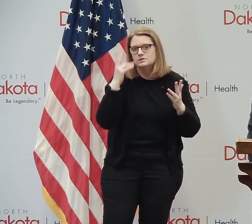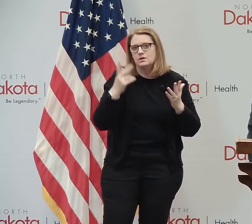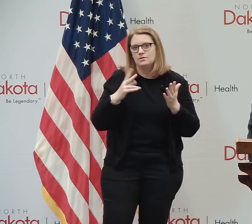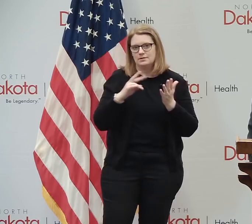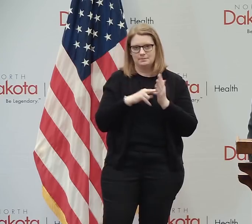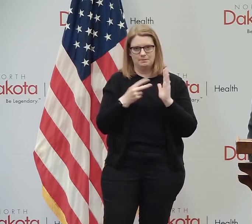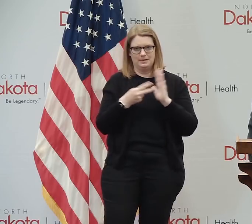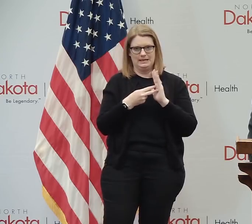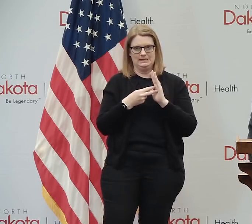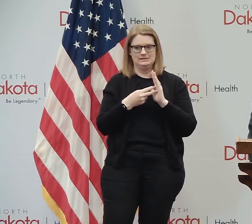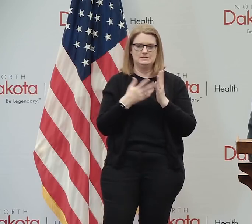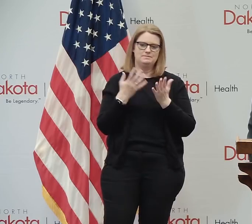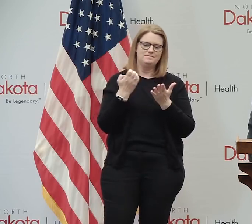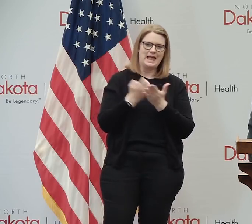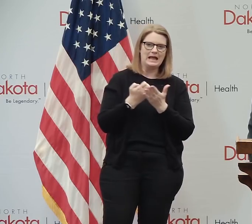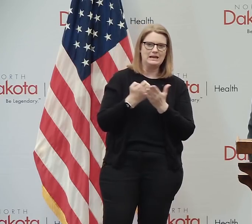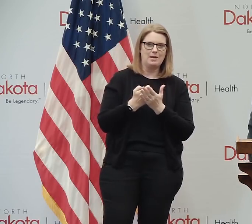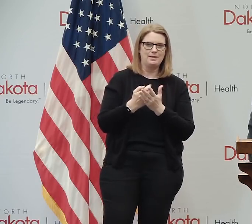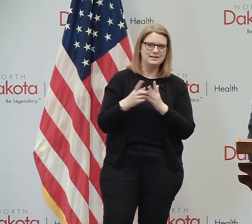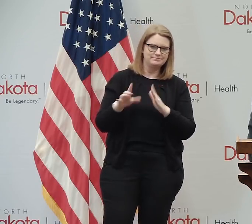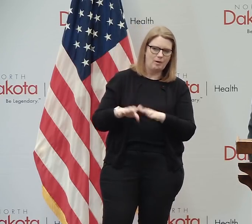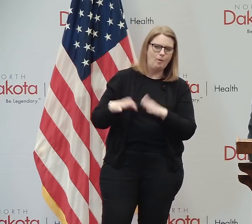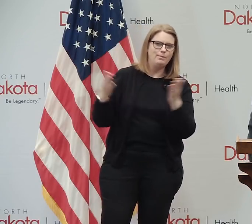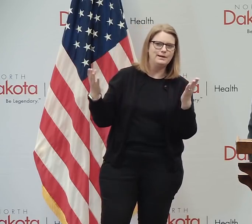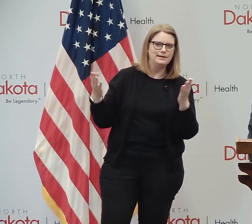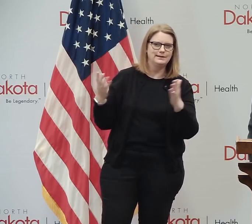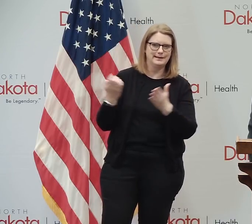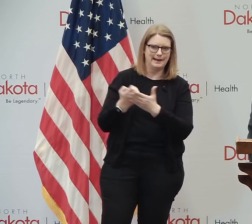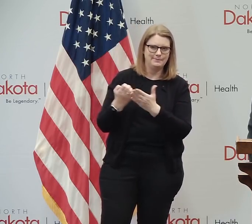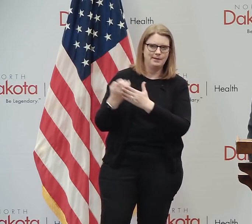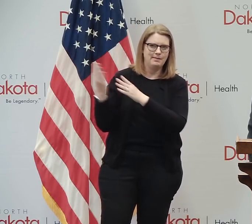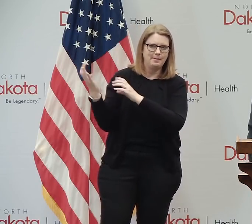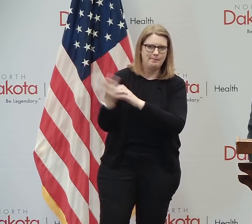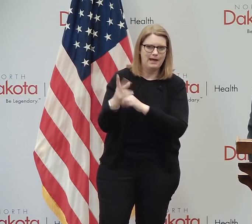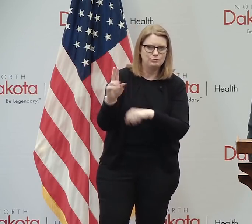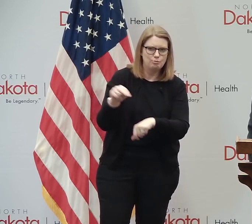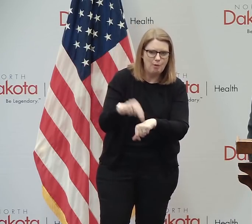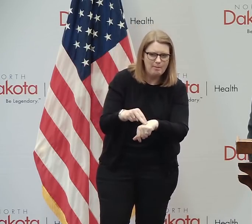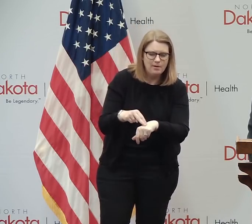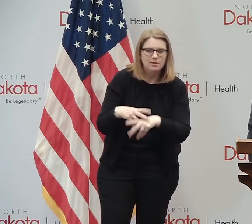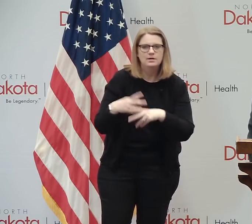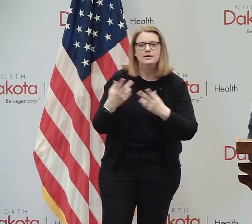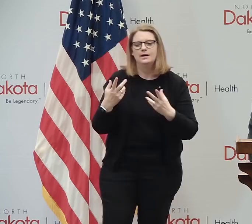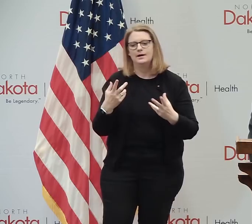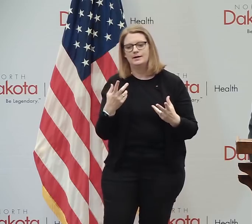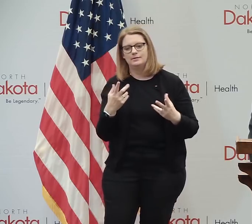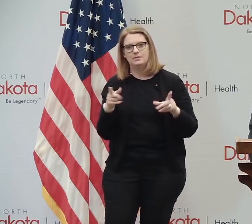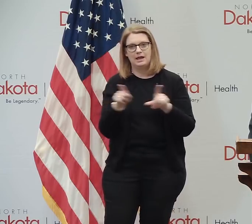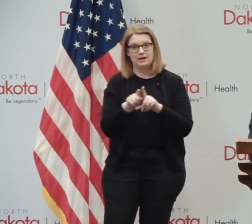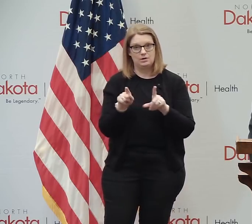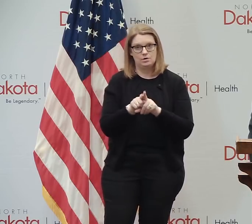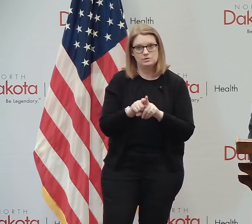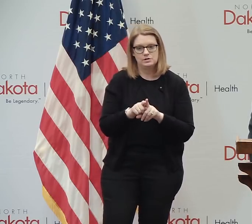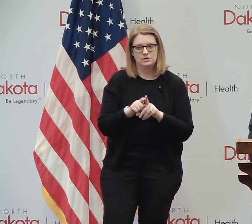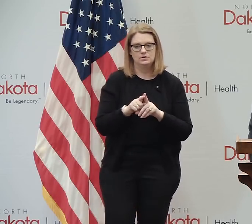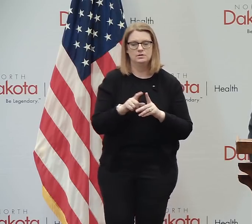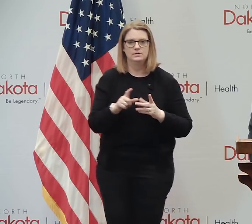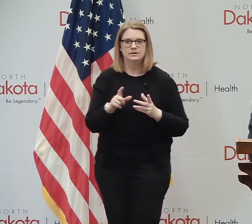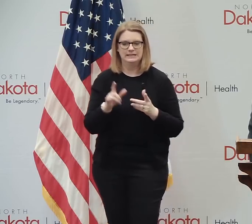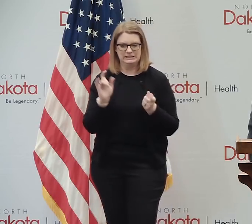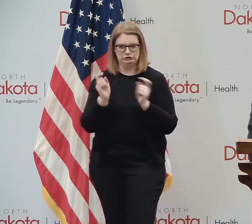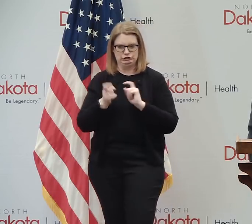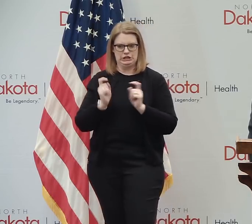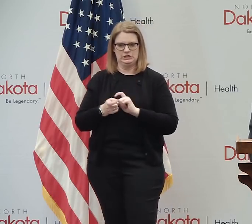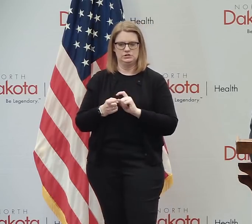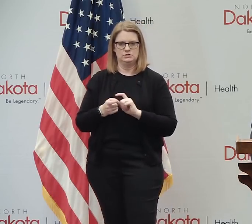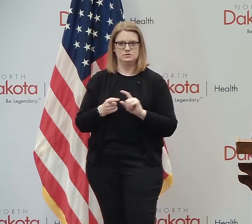of economic reactivation. And we have, I want to say, have the capability in this framework to set the dial differently on